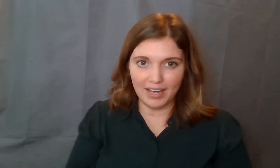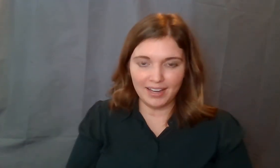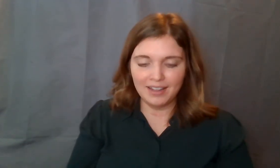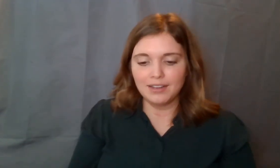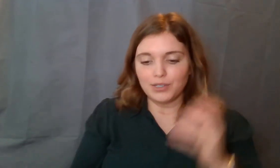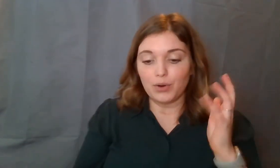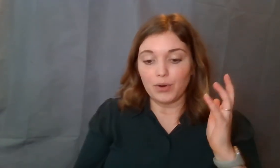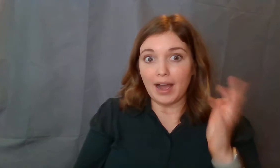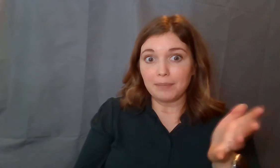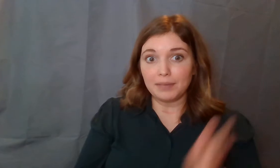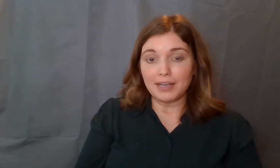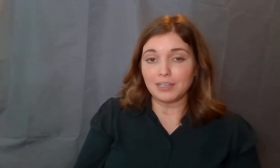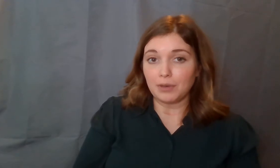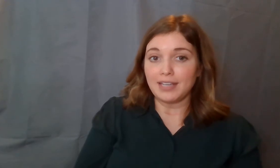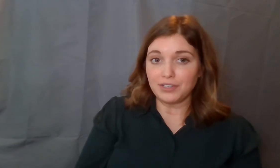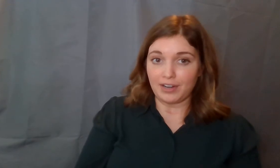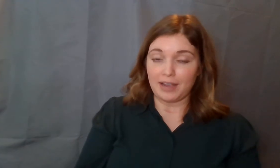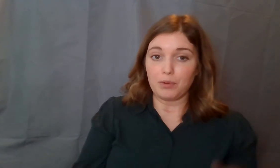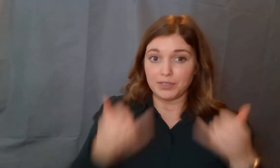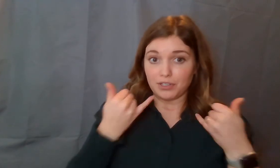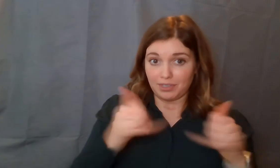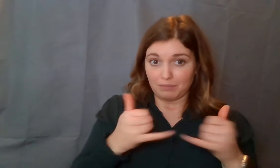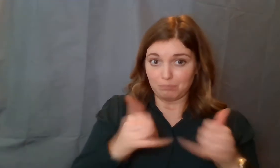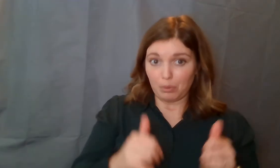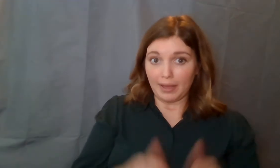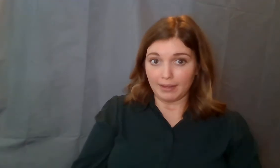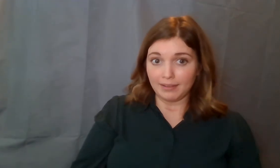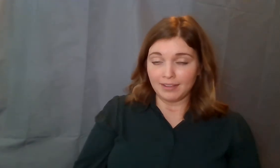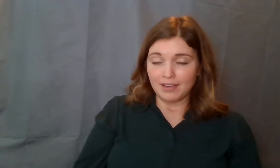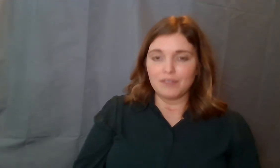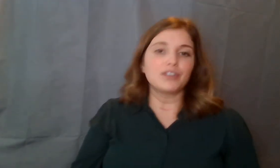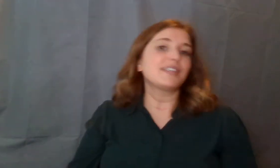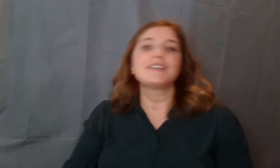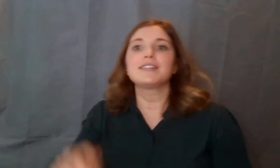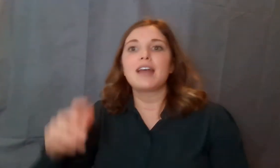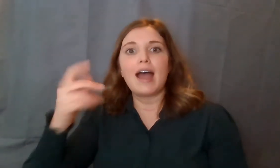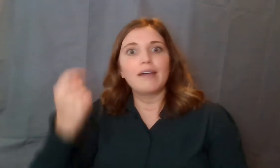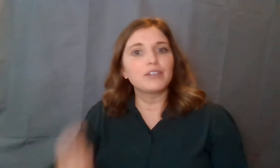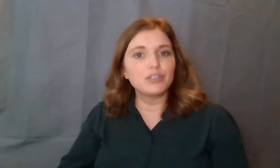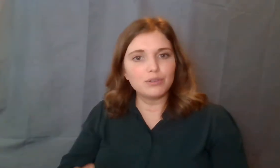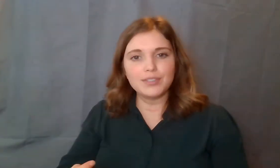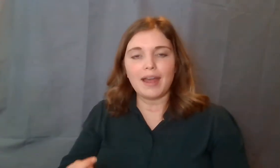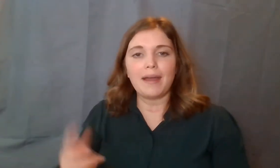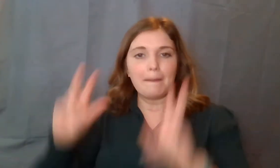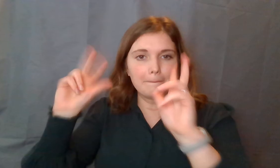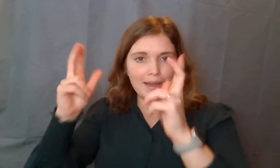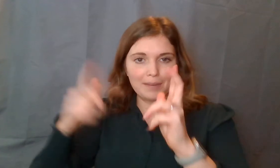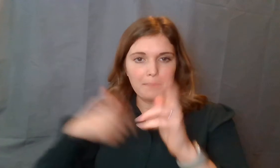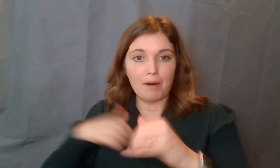okay, so I played basketball yesterday was just the play versus every Tuesday basketball